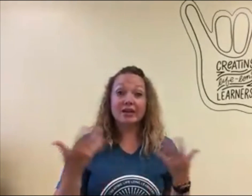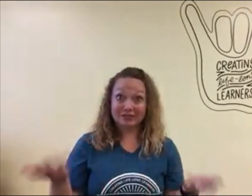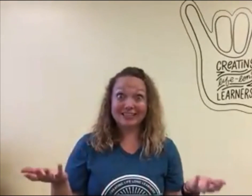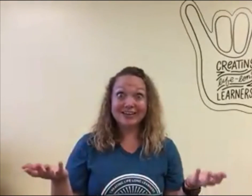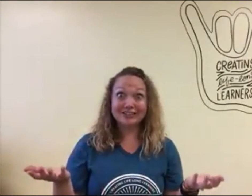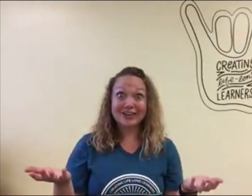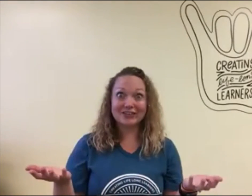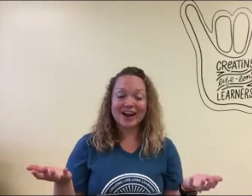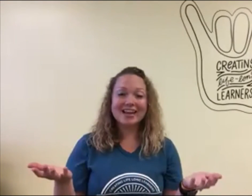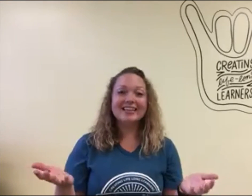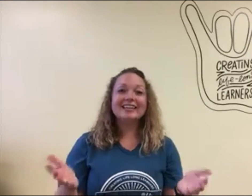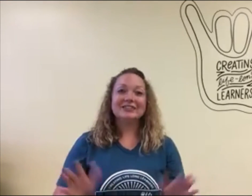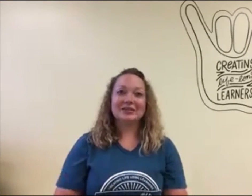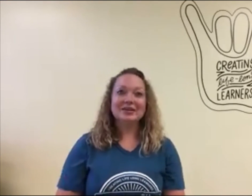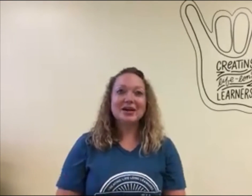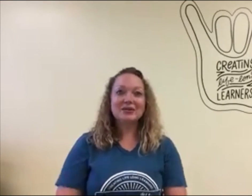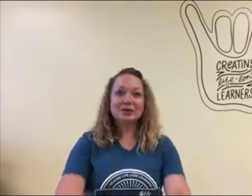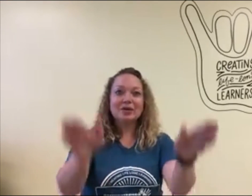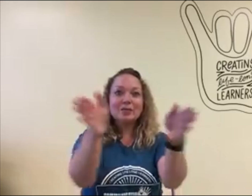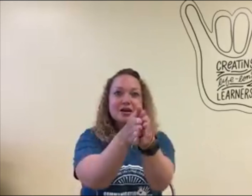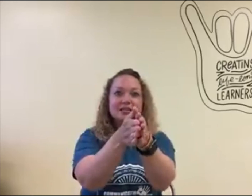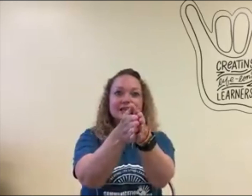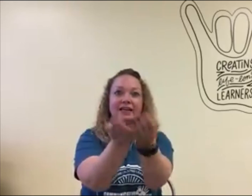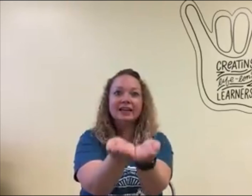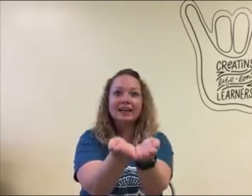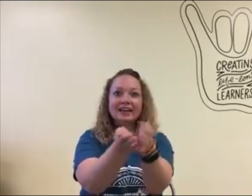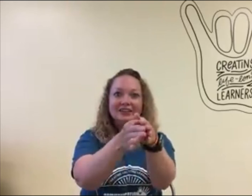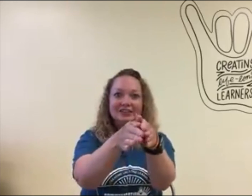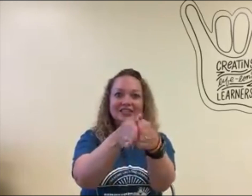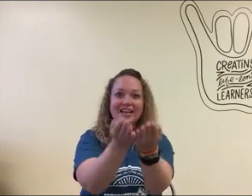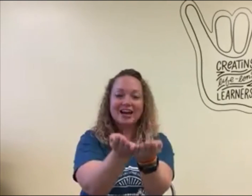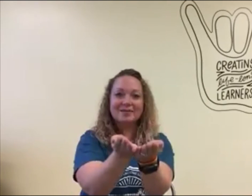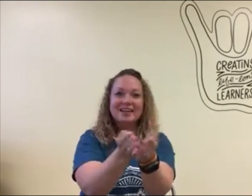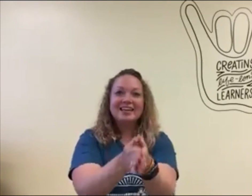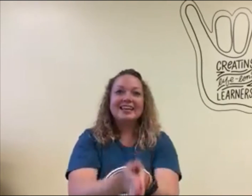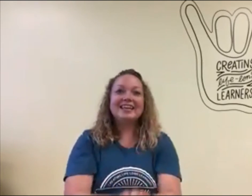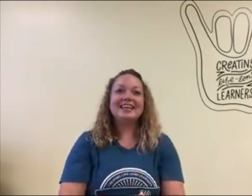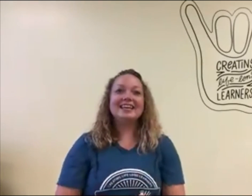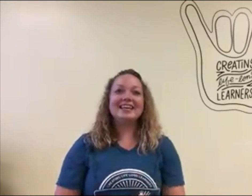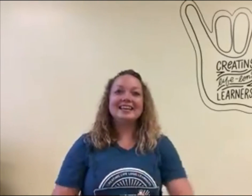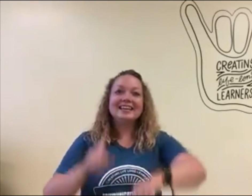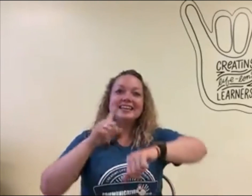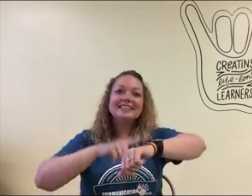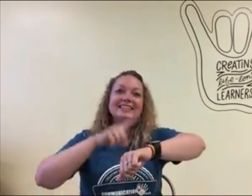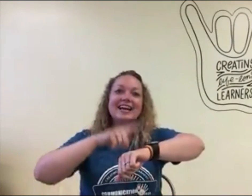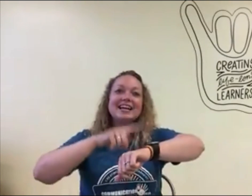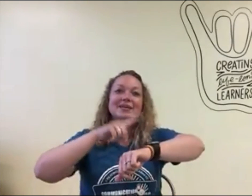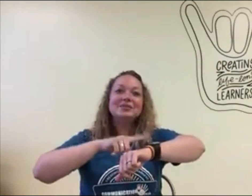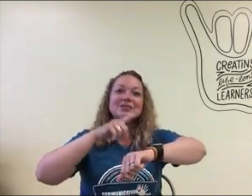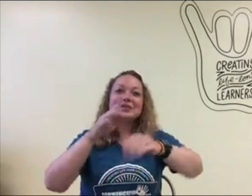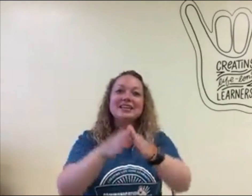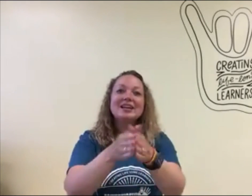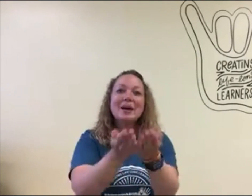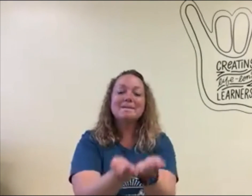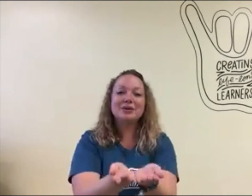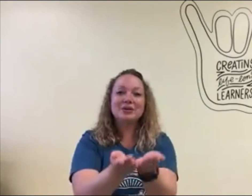song, right? So here we go. Show me your books. Good job. It is time to read a book with all